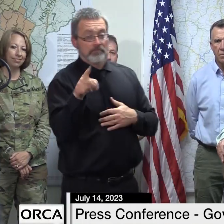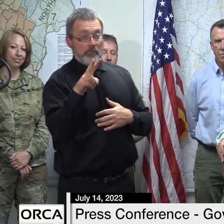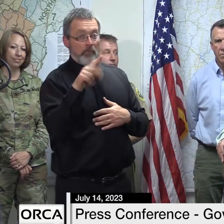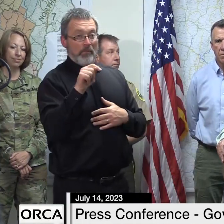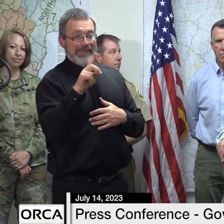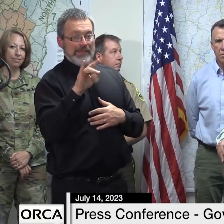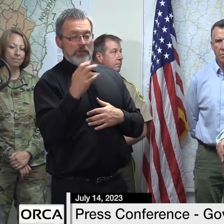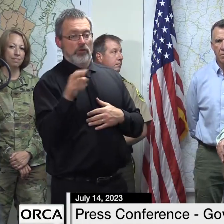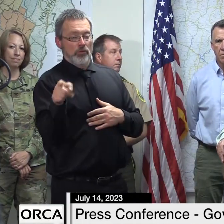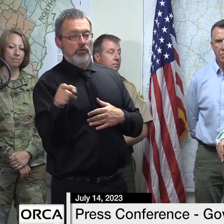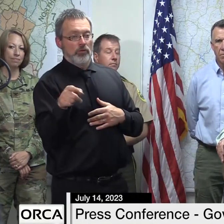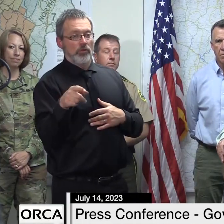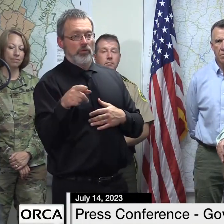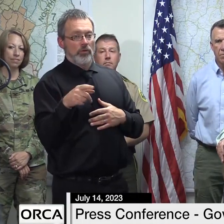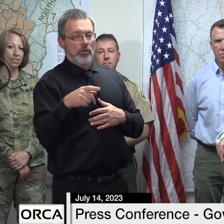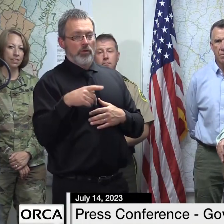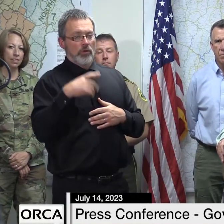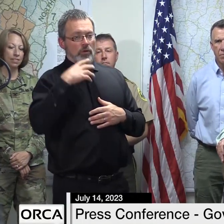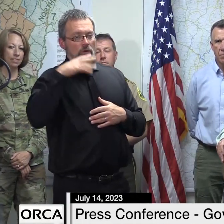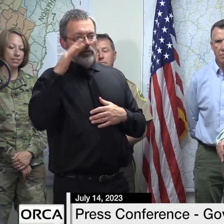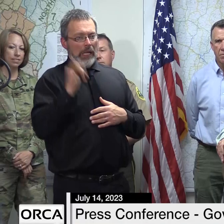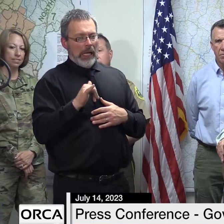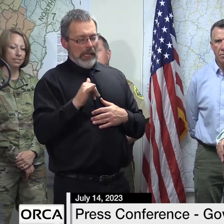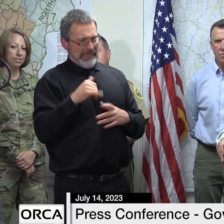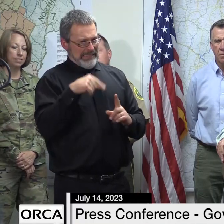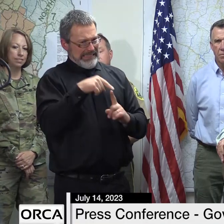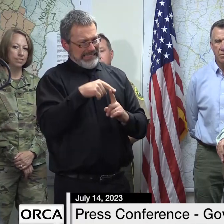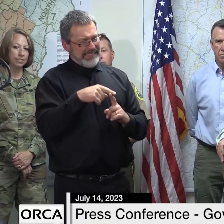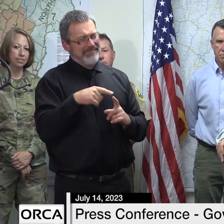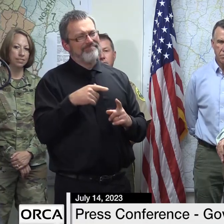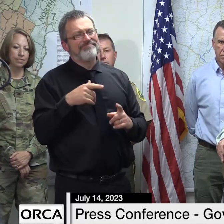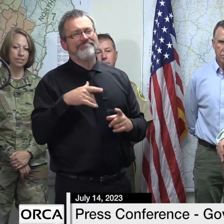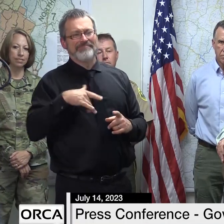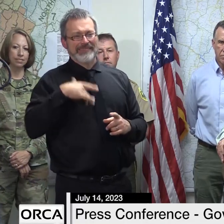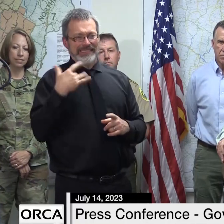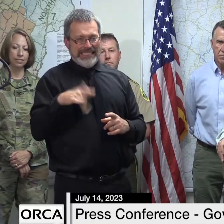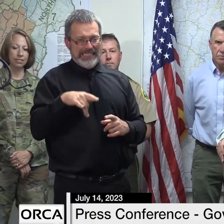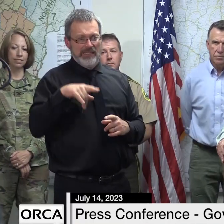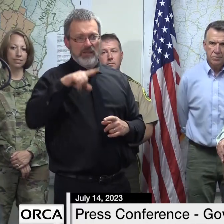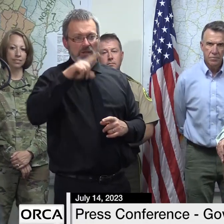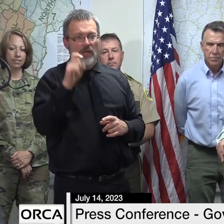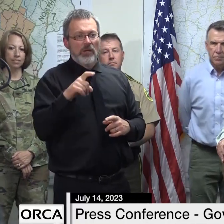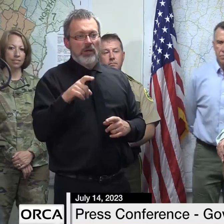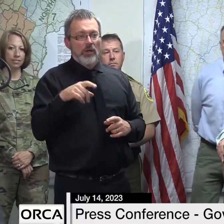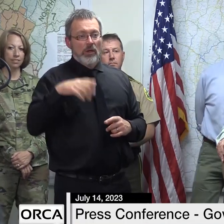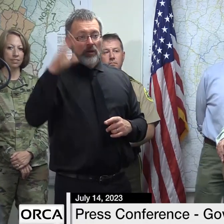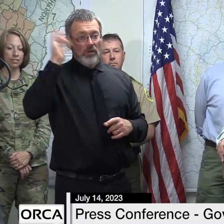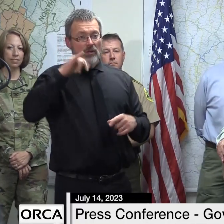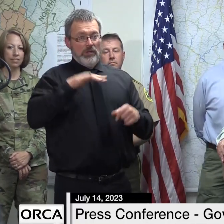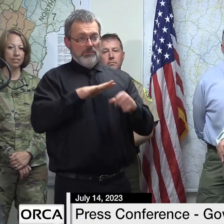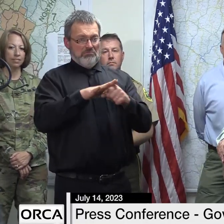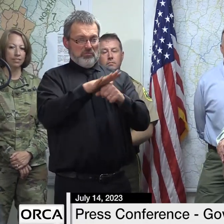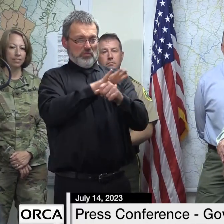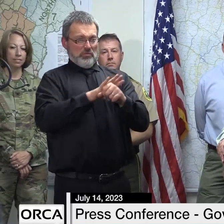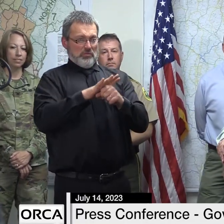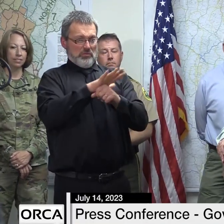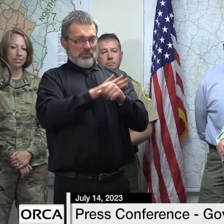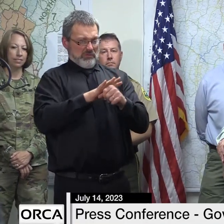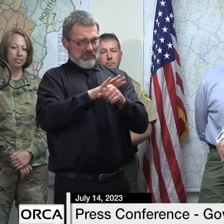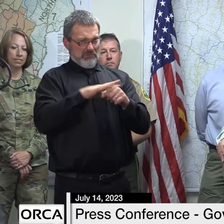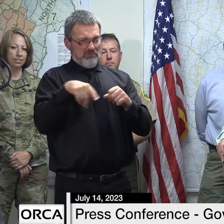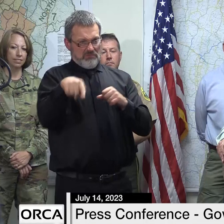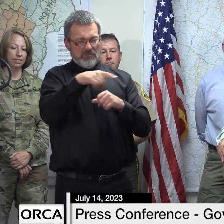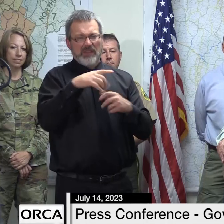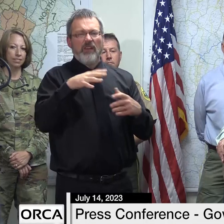bleak question, but you mentioned that this was a regional event and a lot of crops have been damaged. And